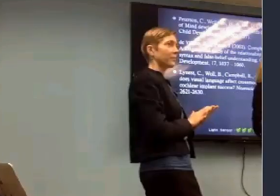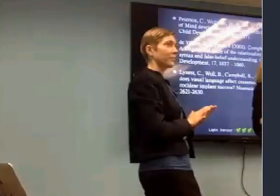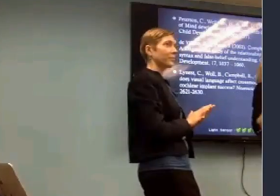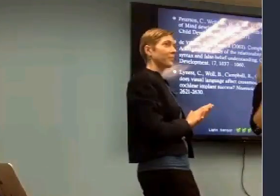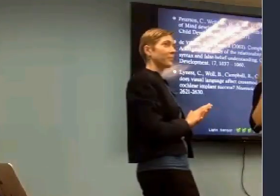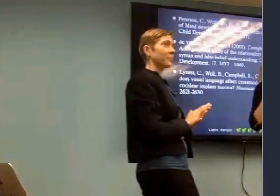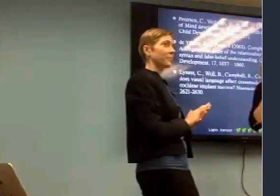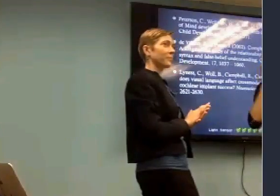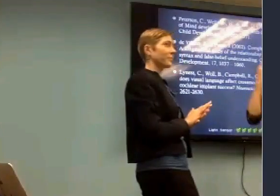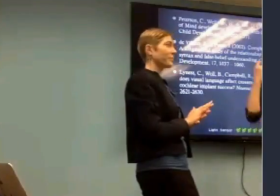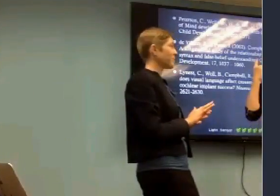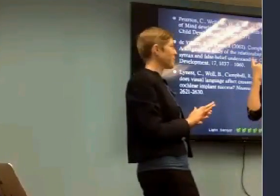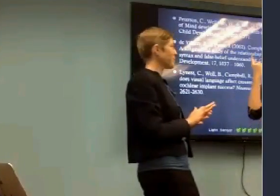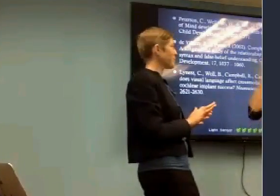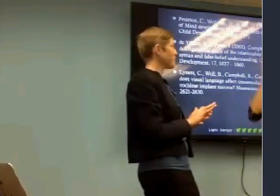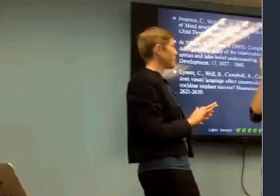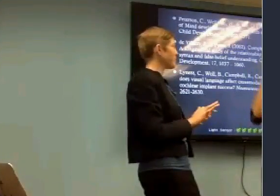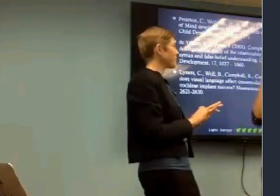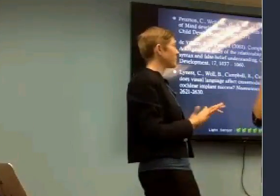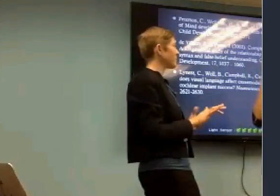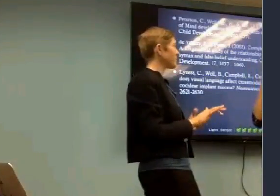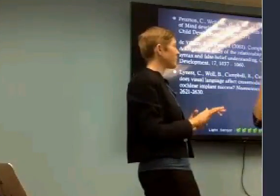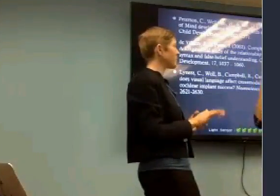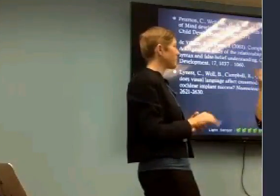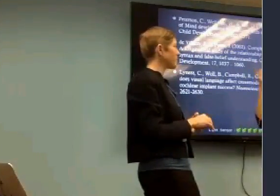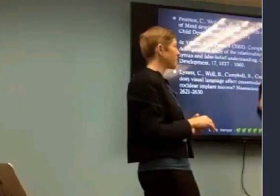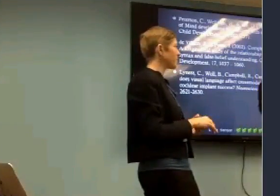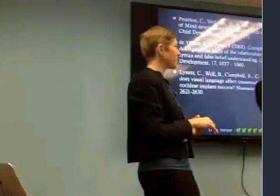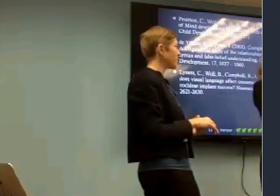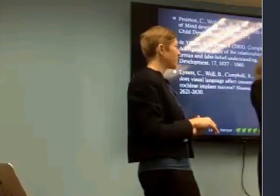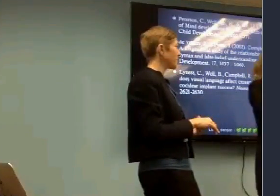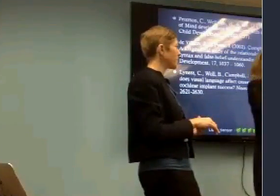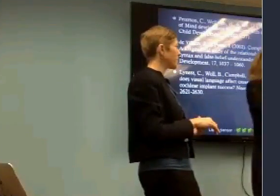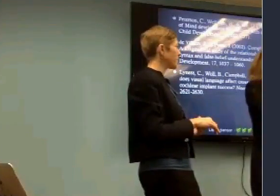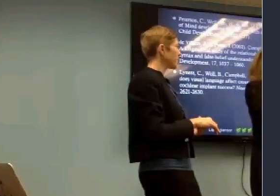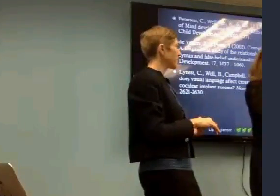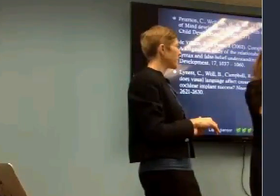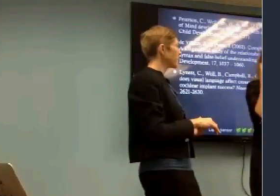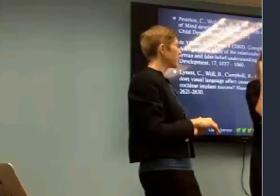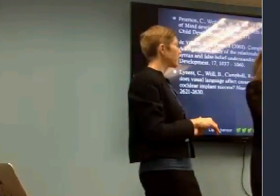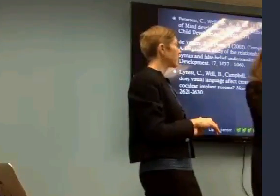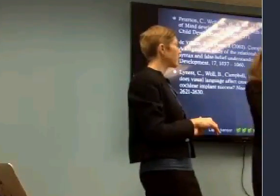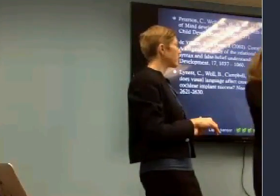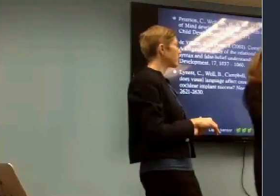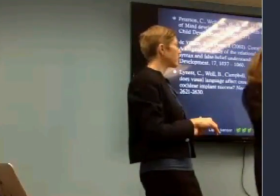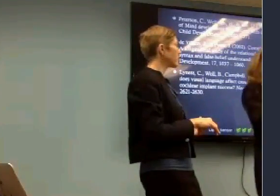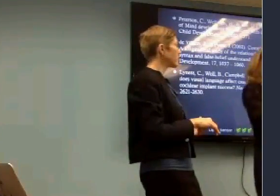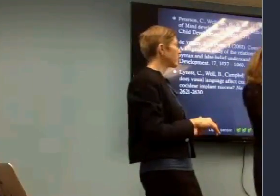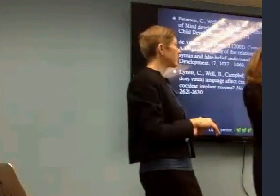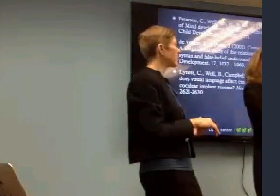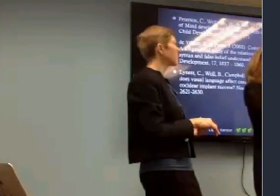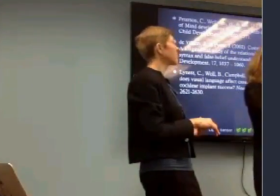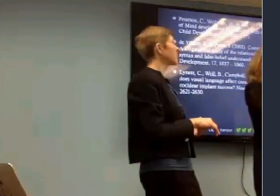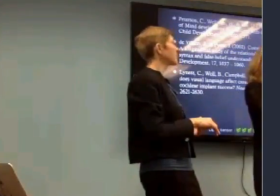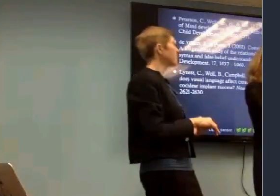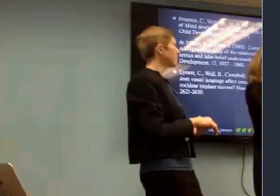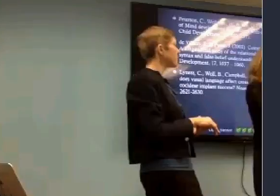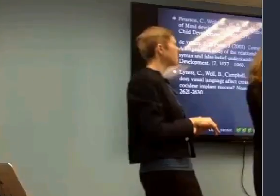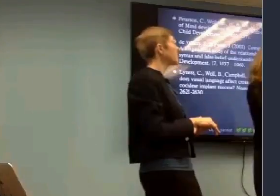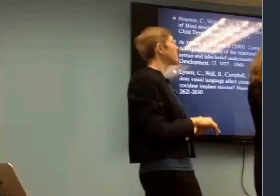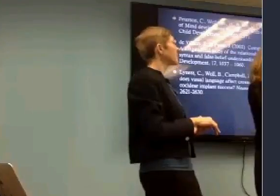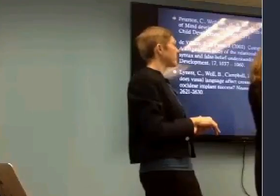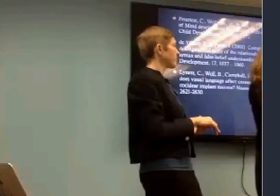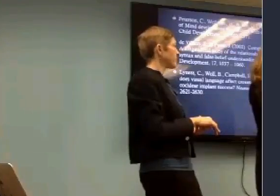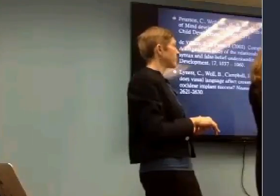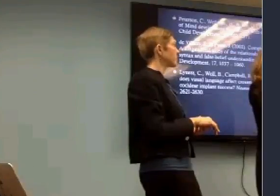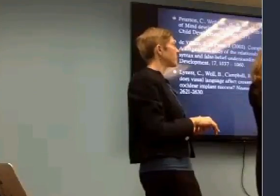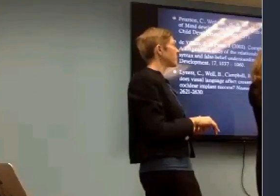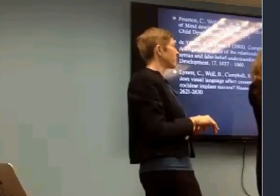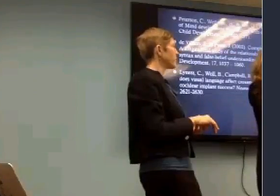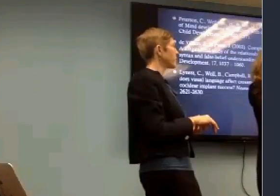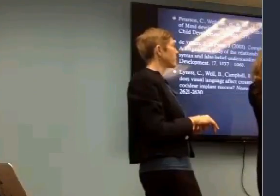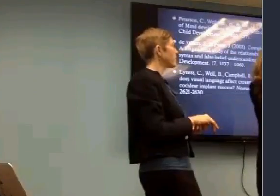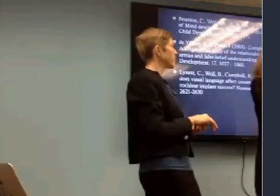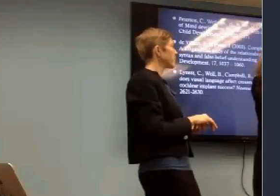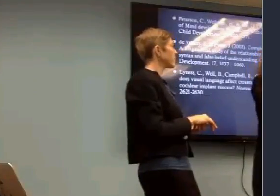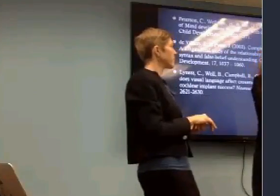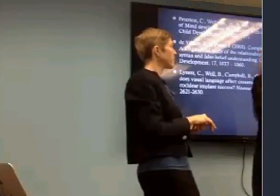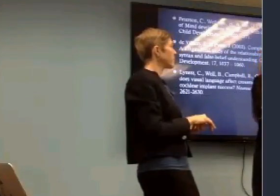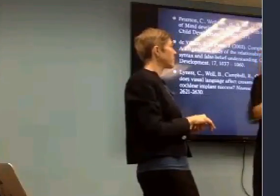I'm wondering if studying the culture, if there's been a strong development of deaf culture within Nicaragua similar to the U.S., if that can also be